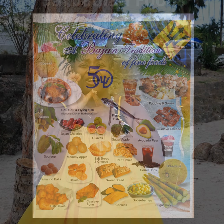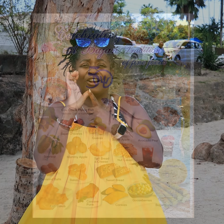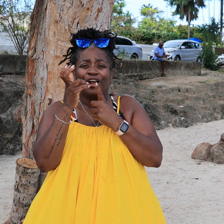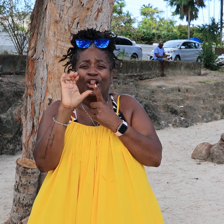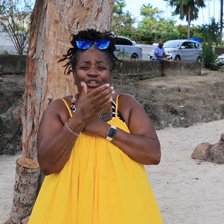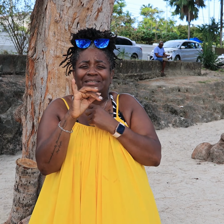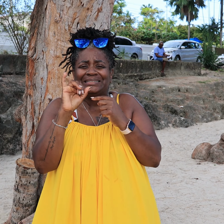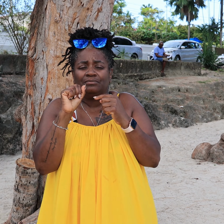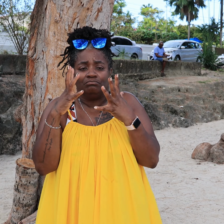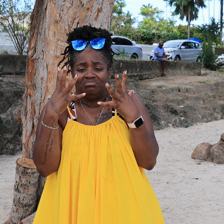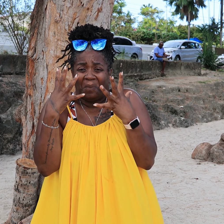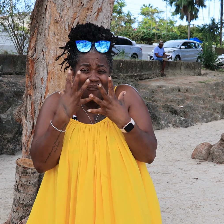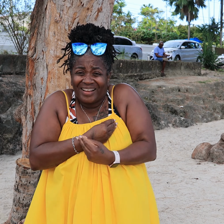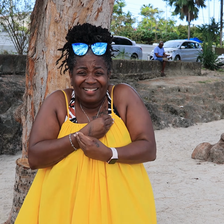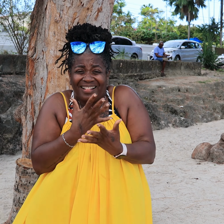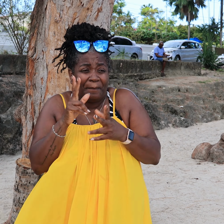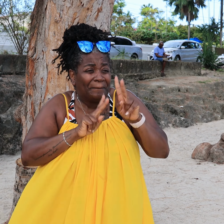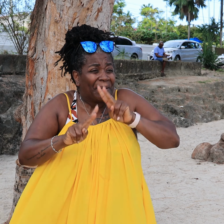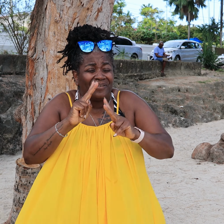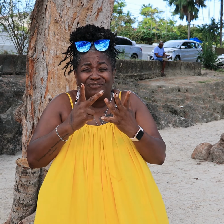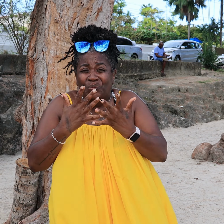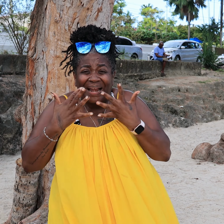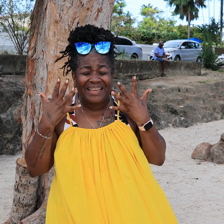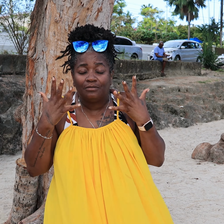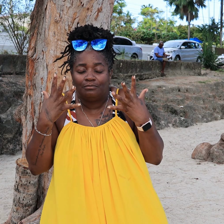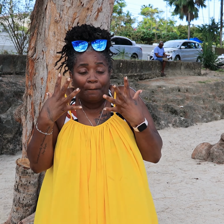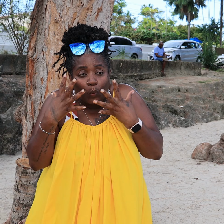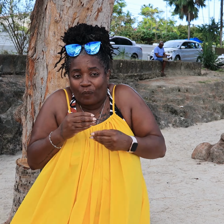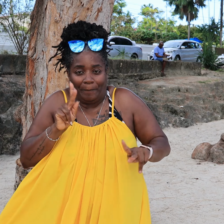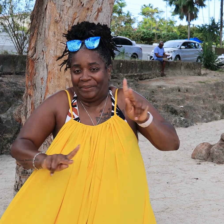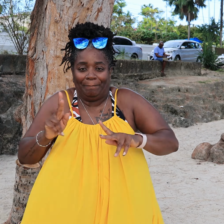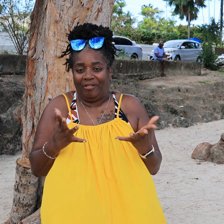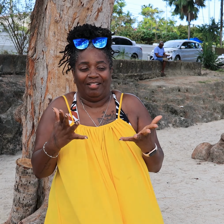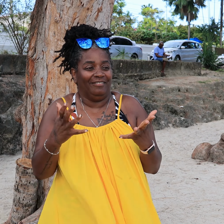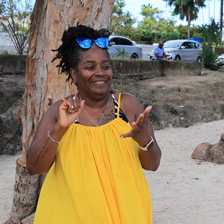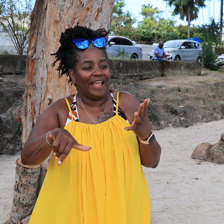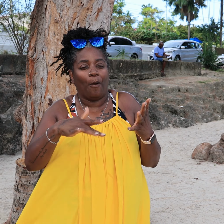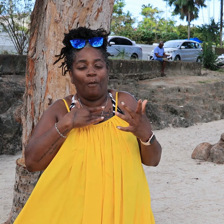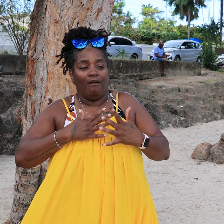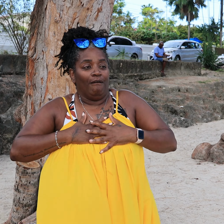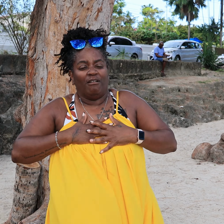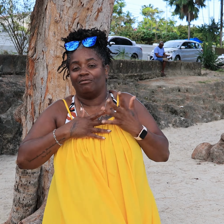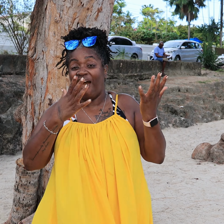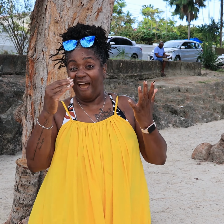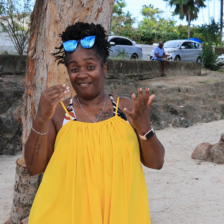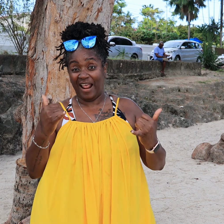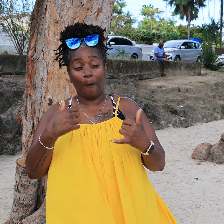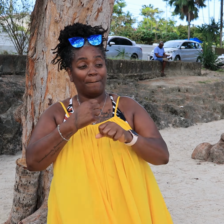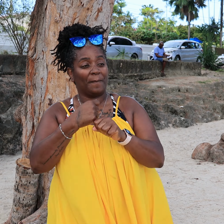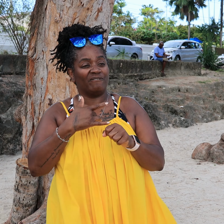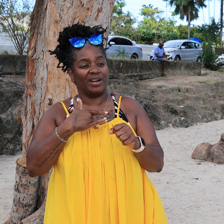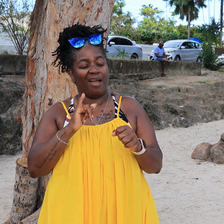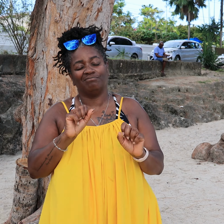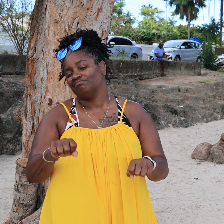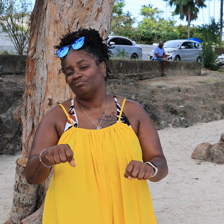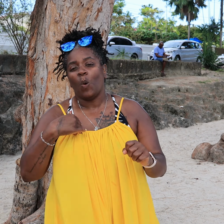The culture is beautiful, the people are friendly, they're such beautiful people. And now it makes me feel like I'd